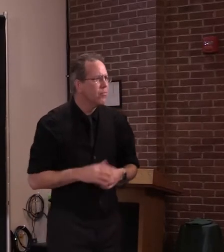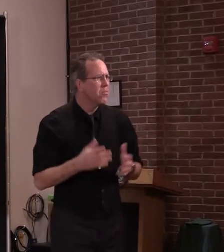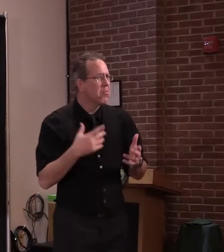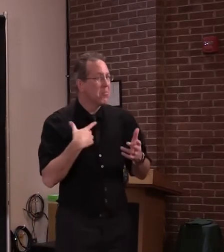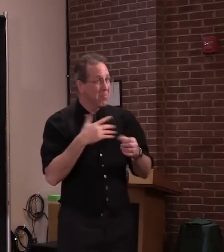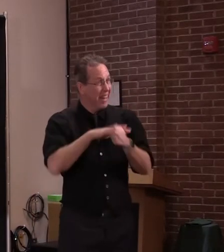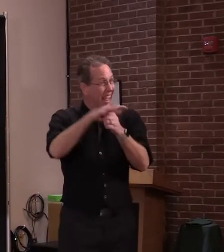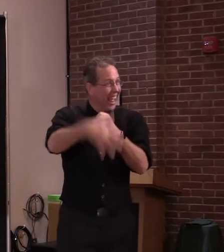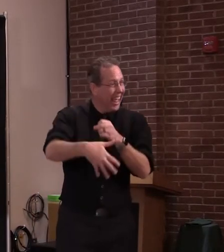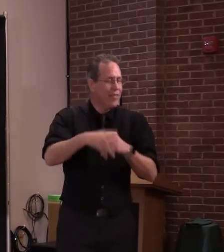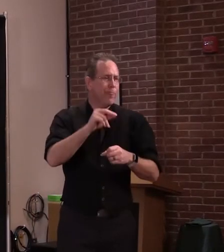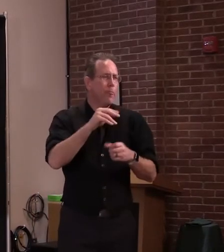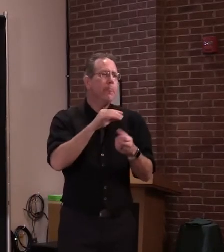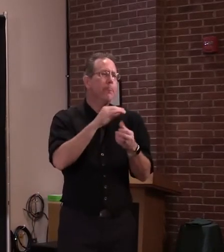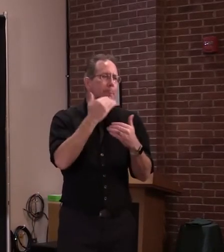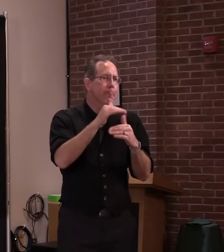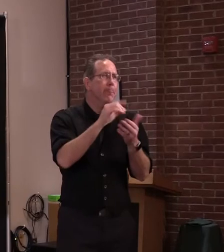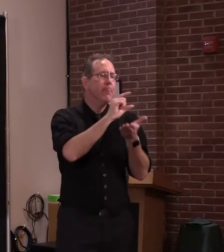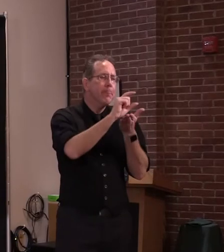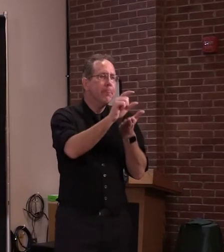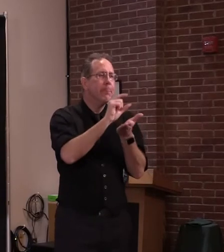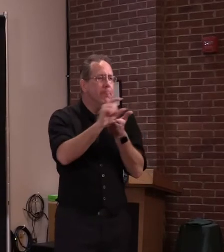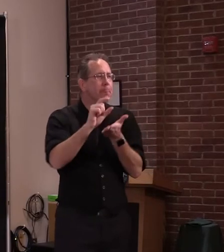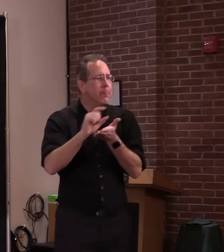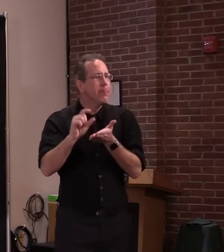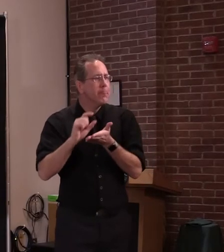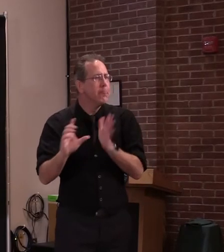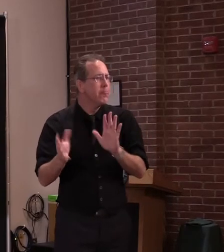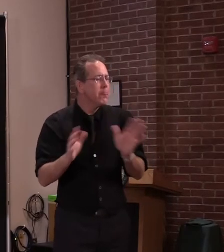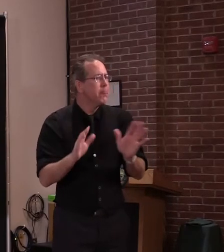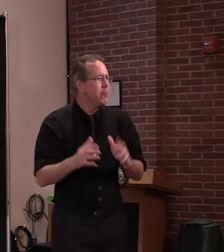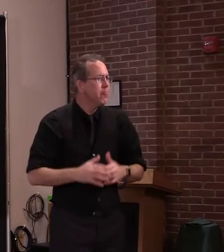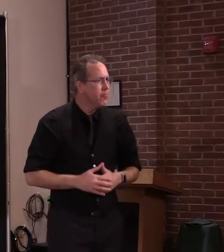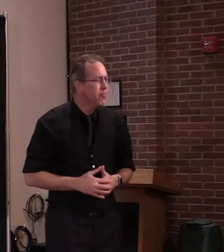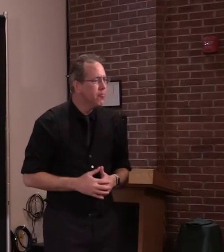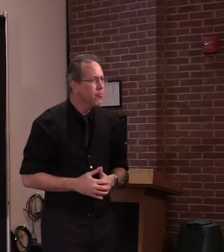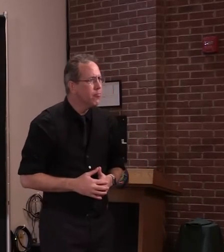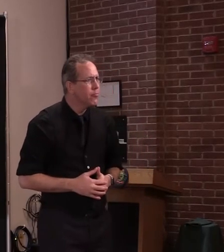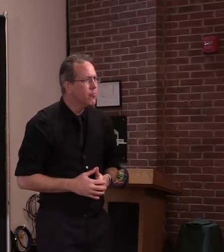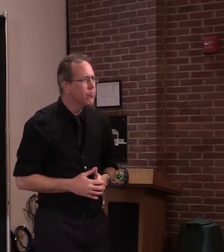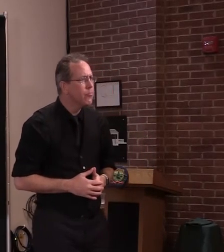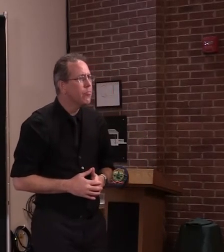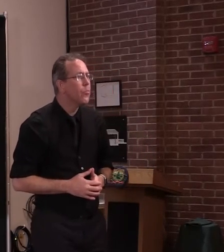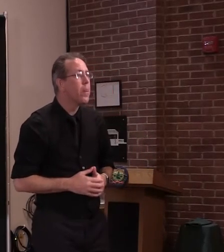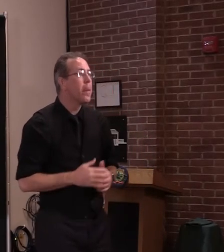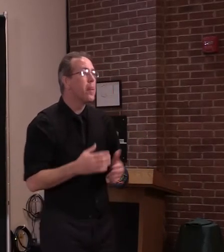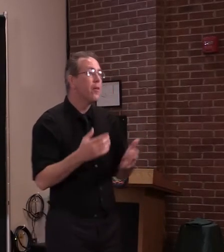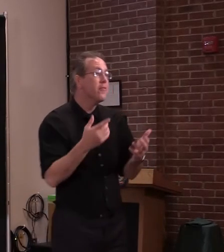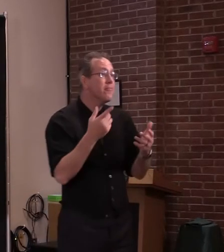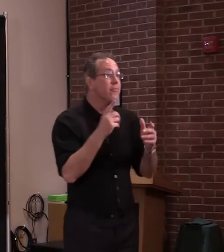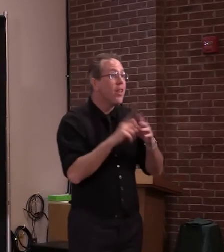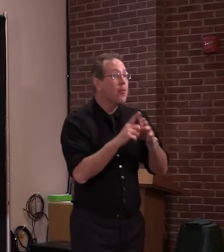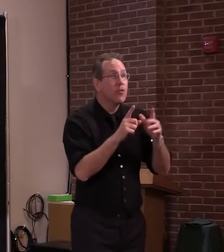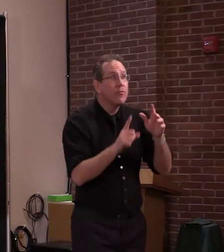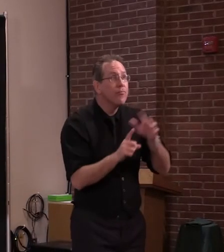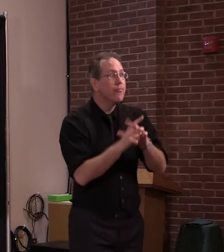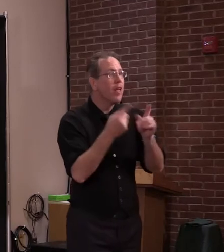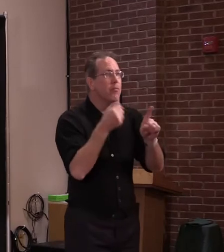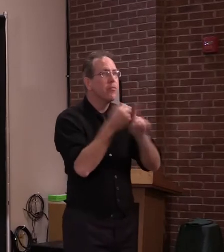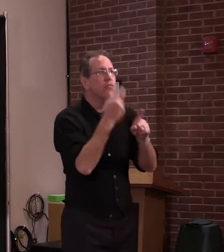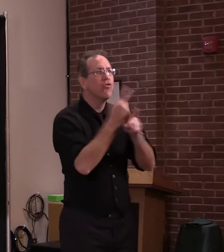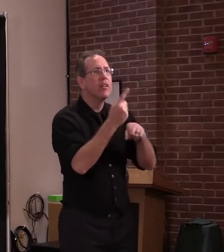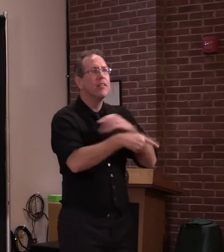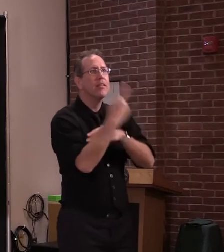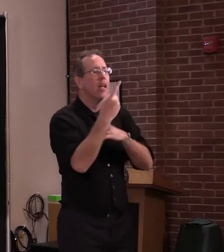and so that they're going to be available on a first come, first serve basis in some of those pharmacies.